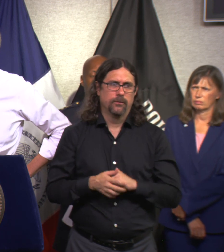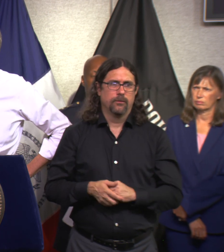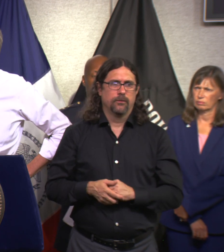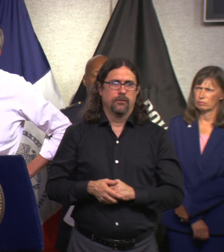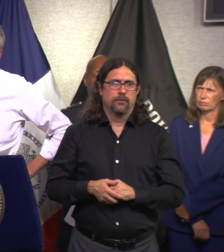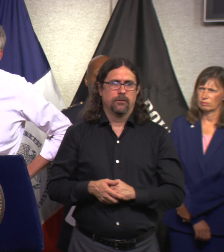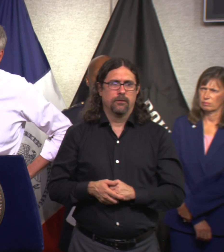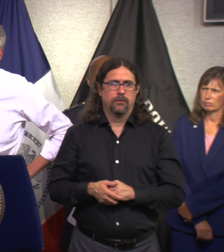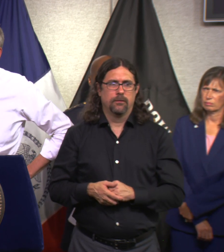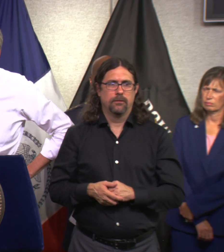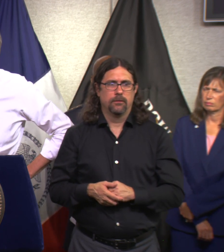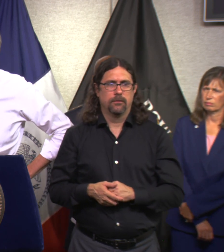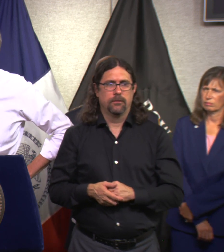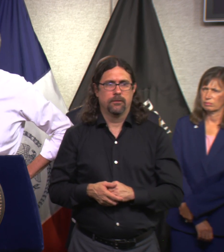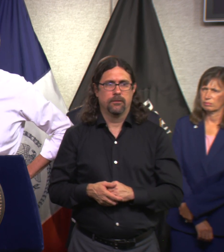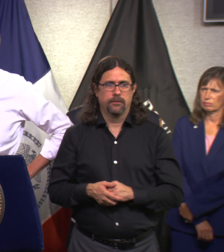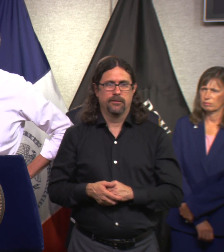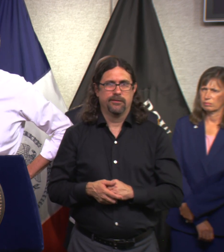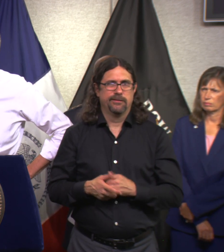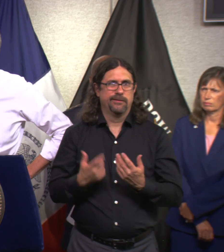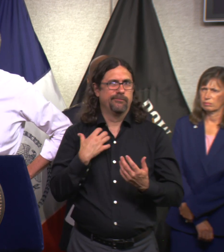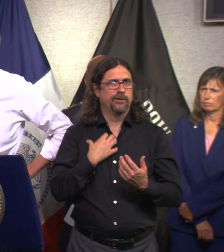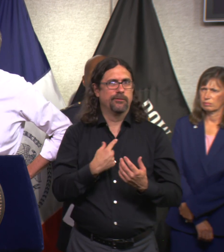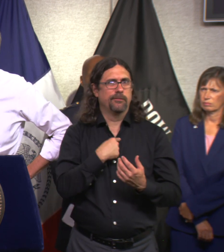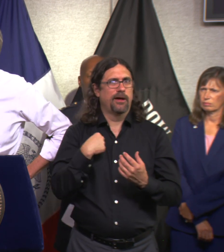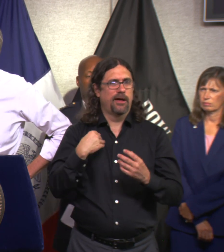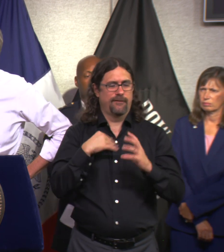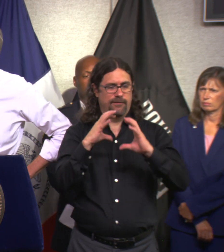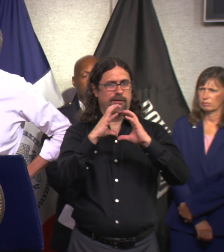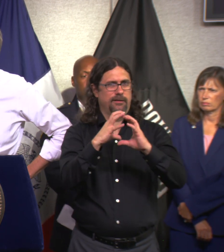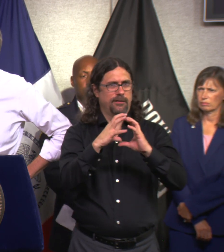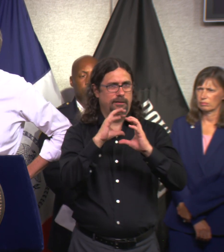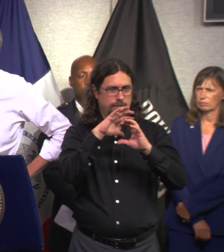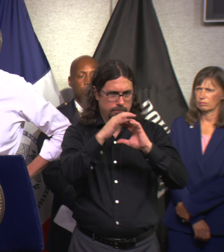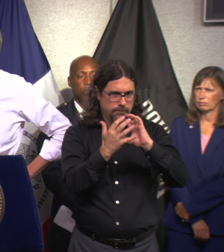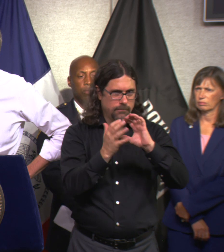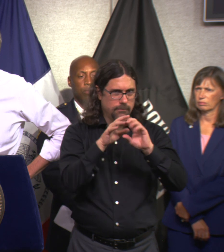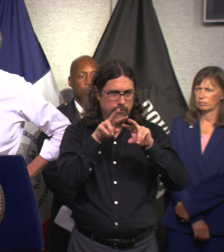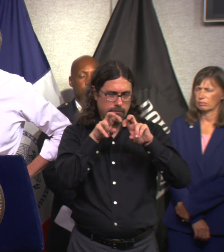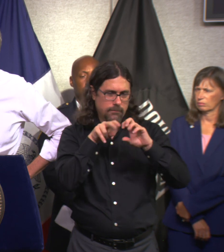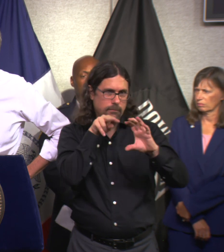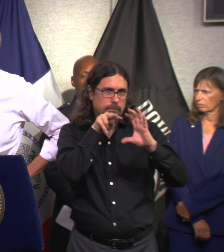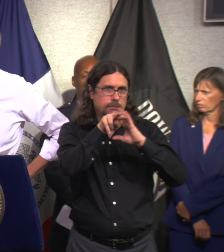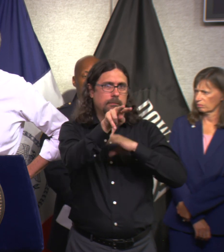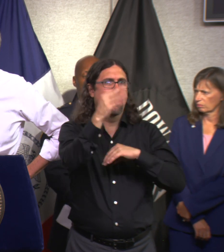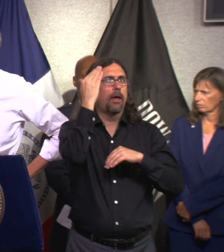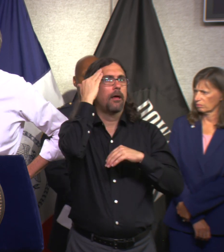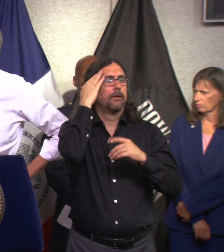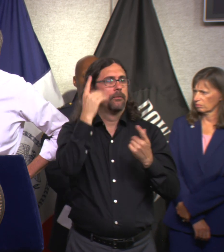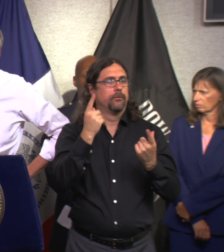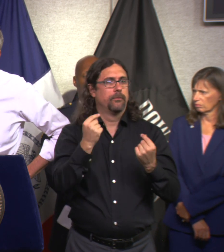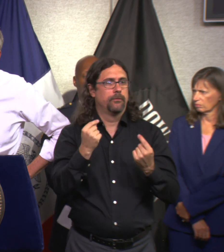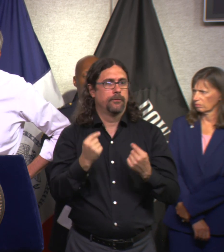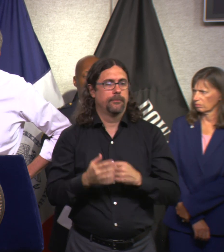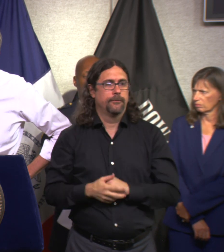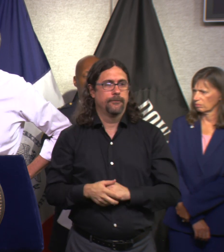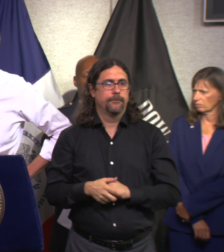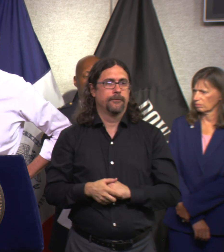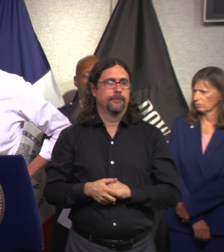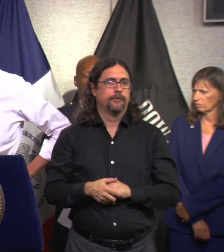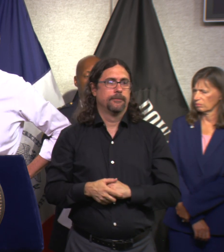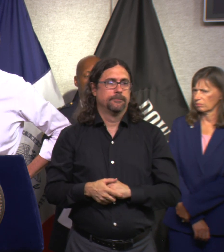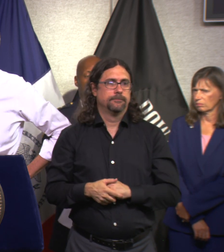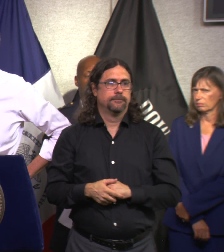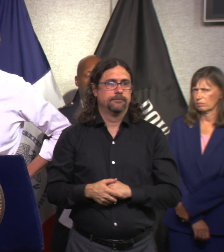world. But now that we know what we know, we've just changed the policy outright, because until we see a day when we can believe in the